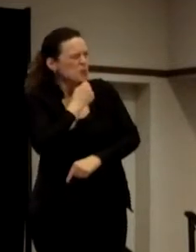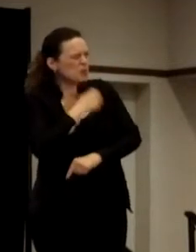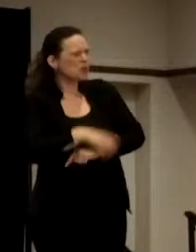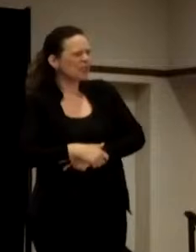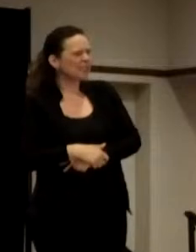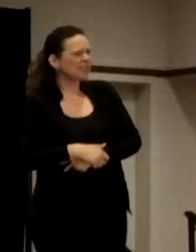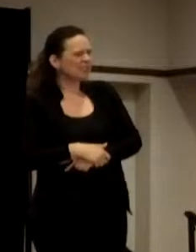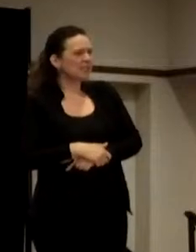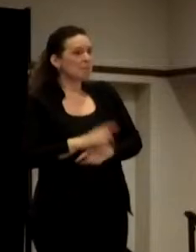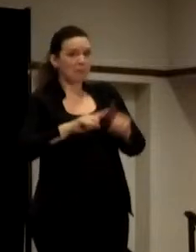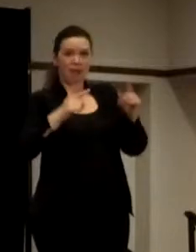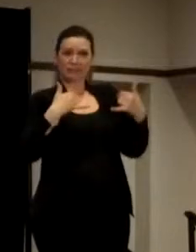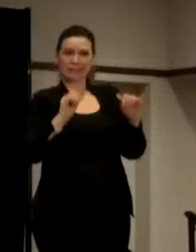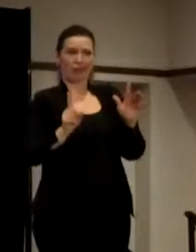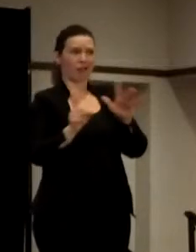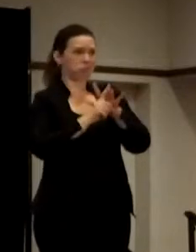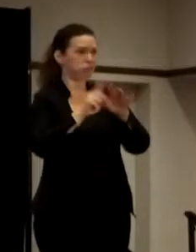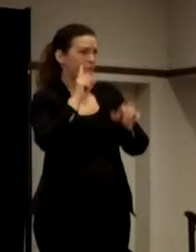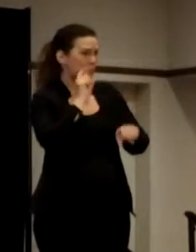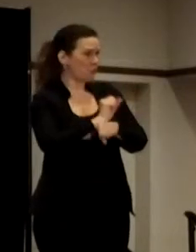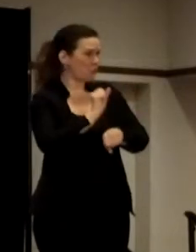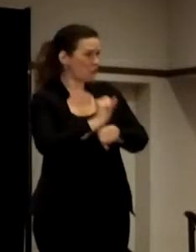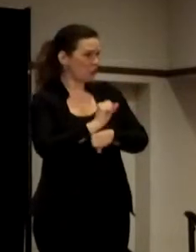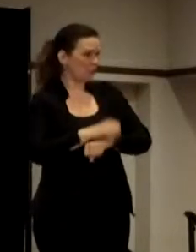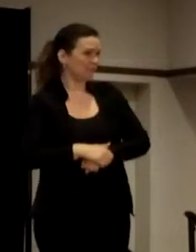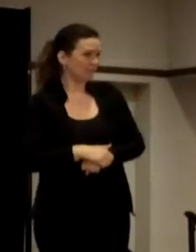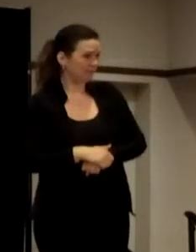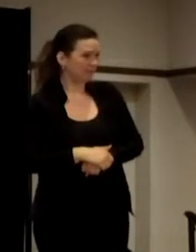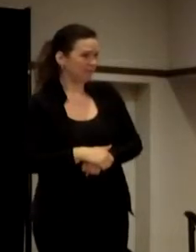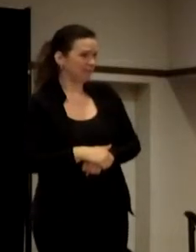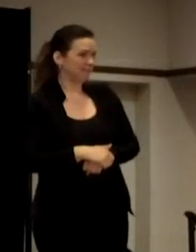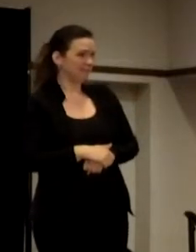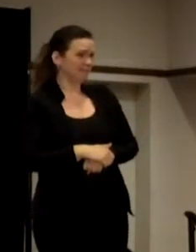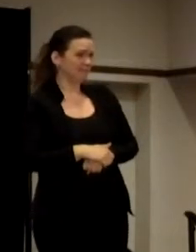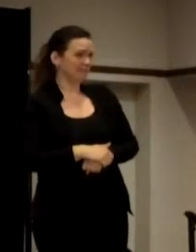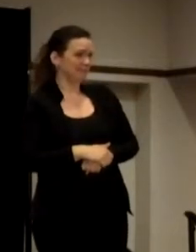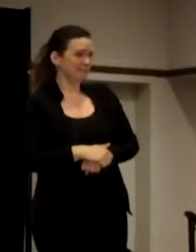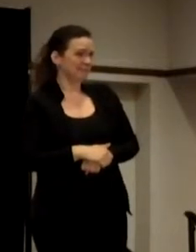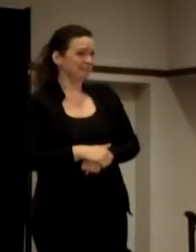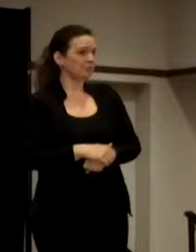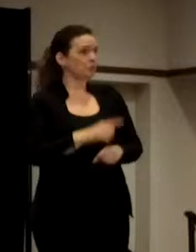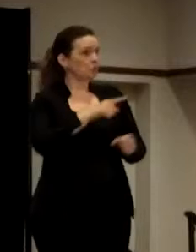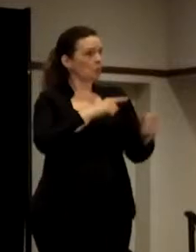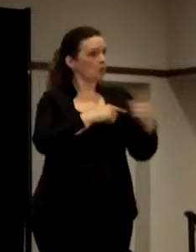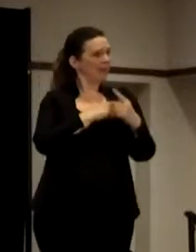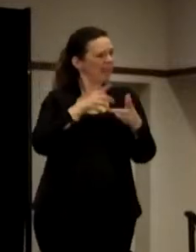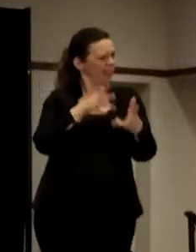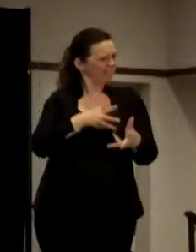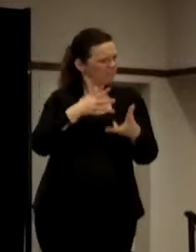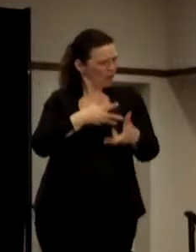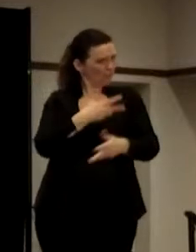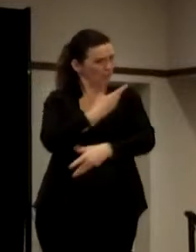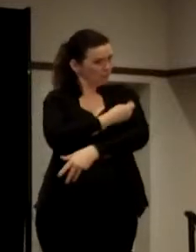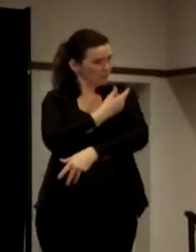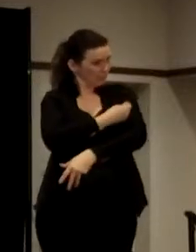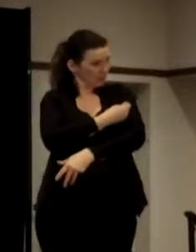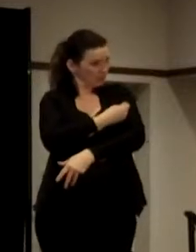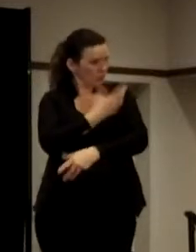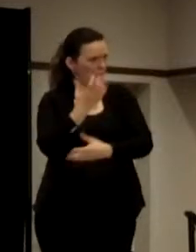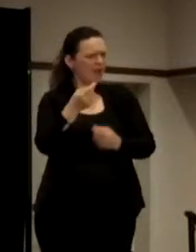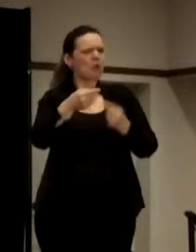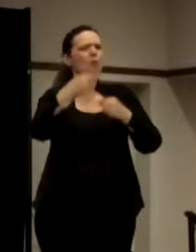On leftover doses, though, I just want to go back and reiterate my question about any wasting of vaccines. Nope.